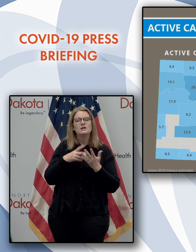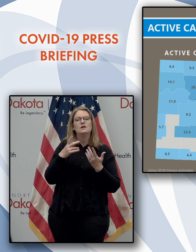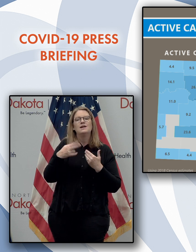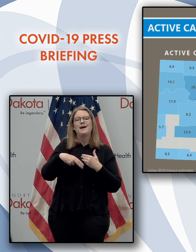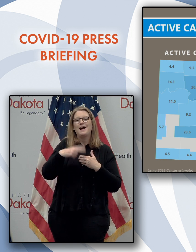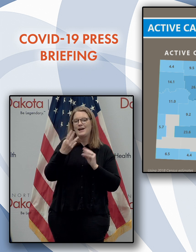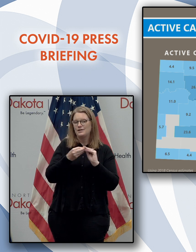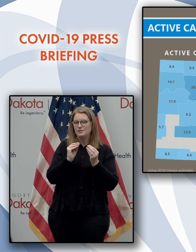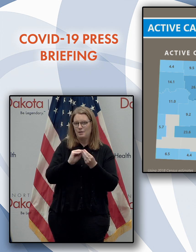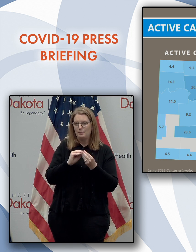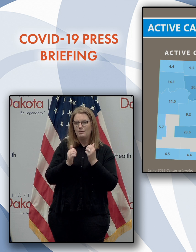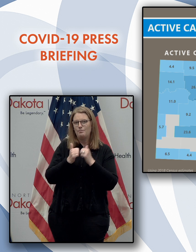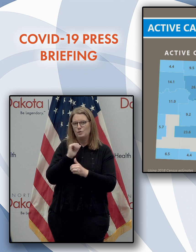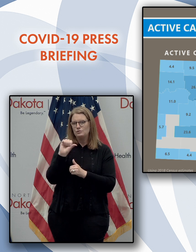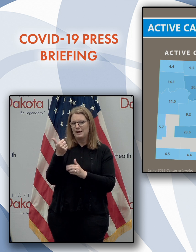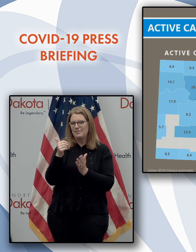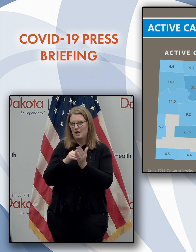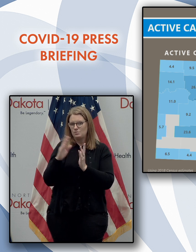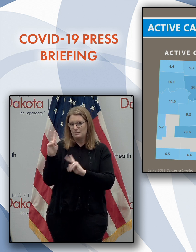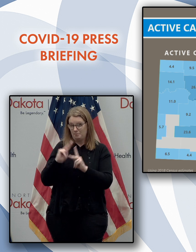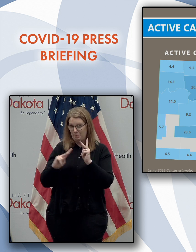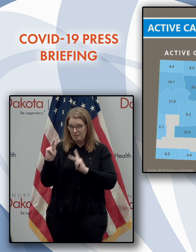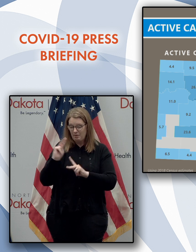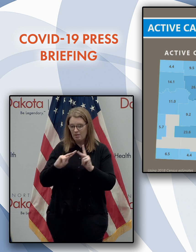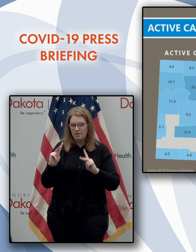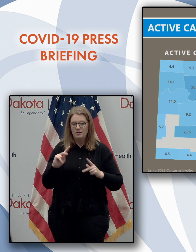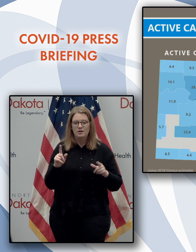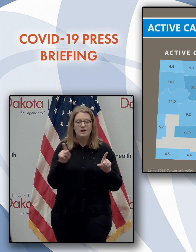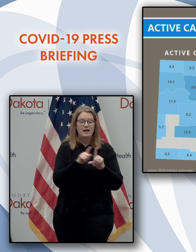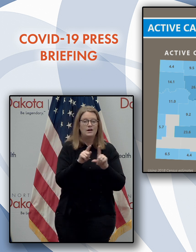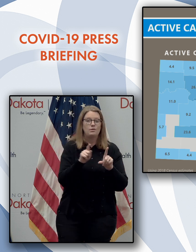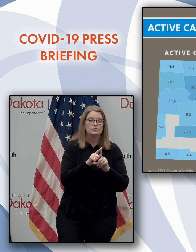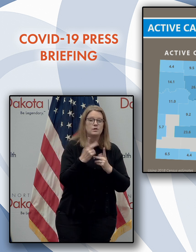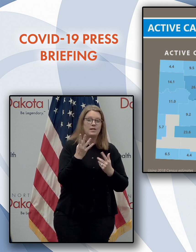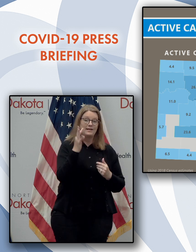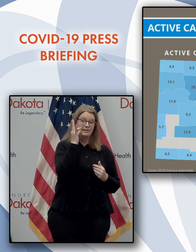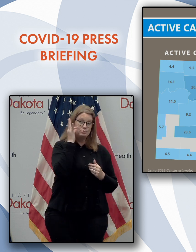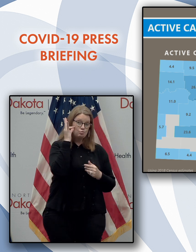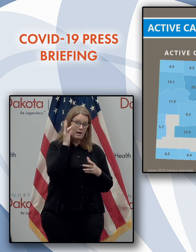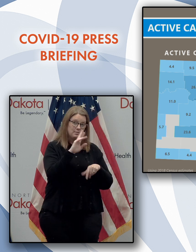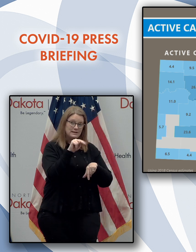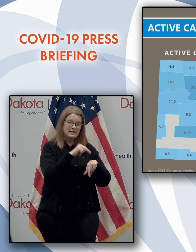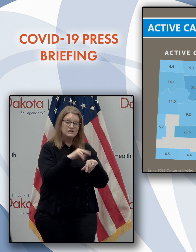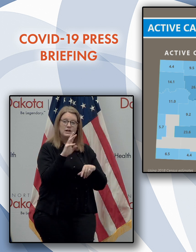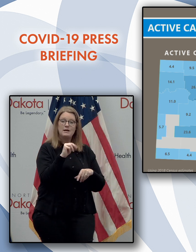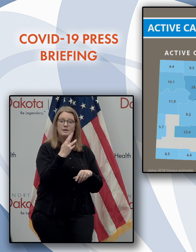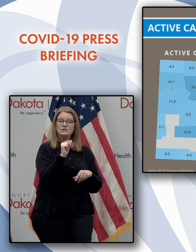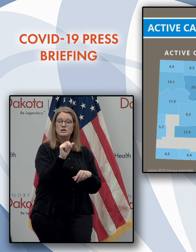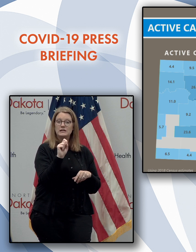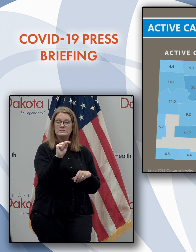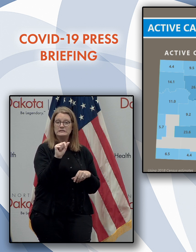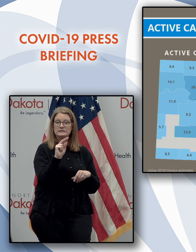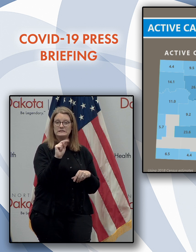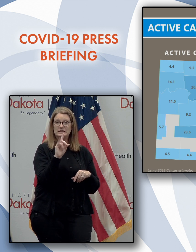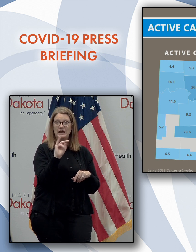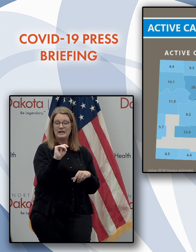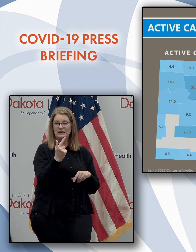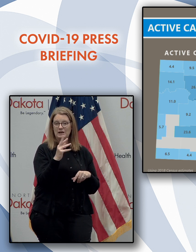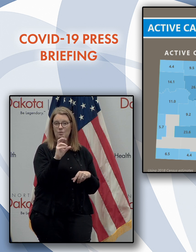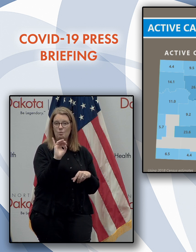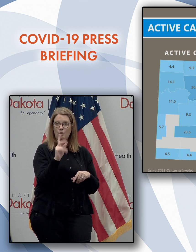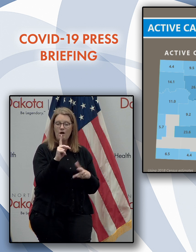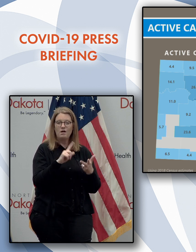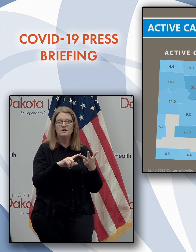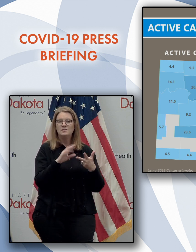10,000 residents. And if we take a look at our tribal nations, whether MHA, Standing Rock,